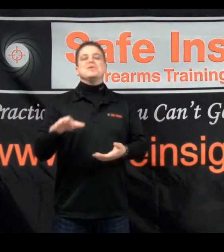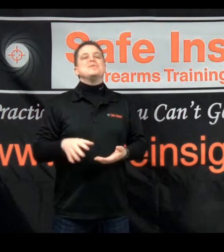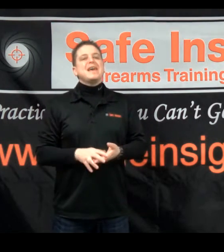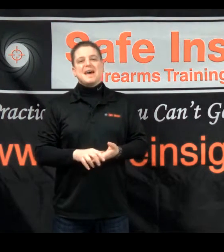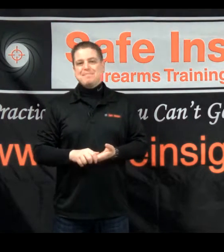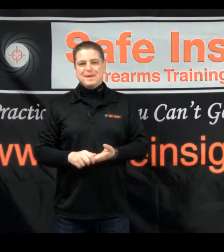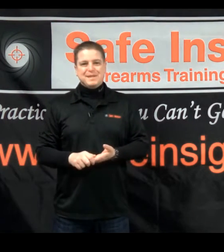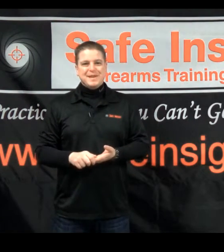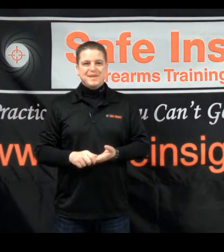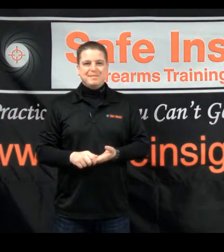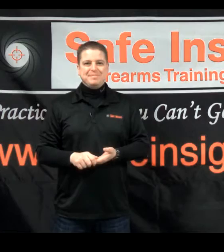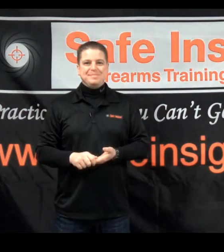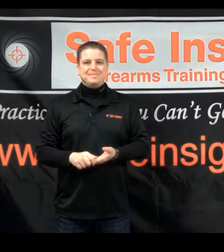you can't mess that up.